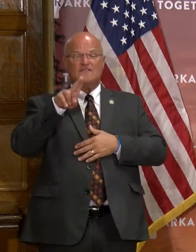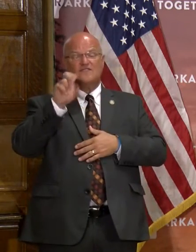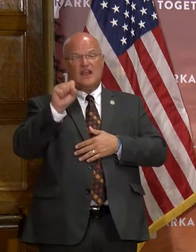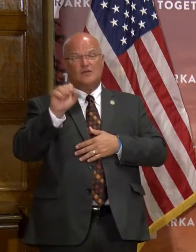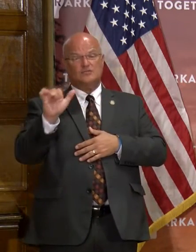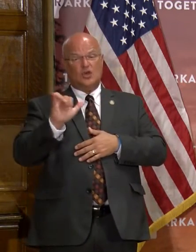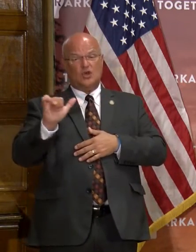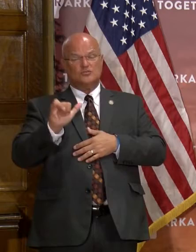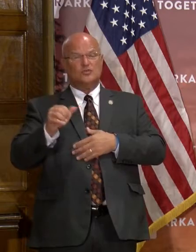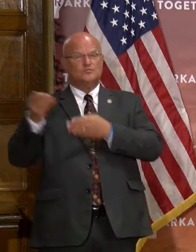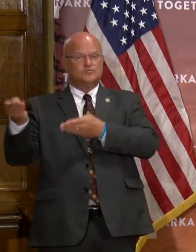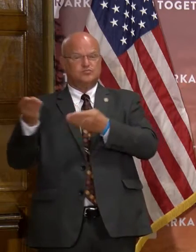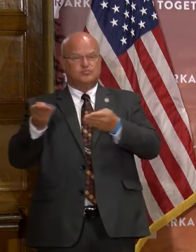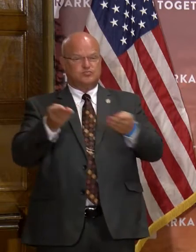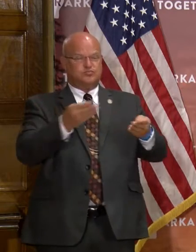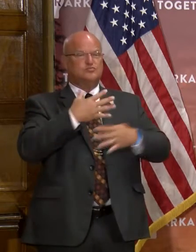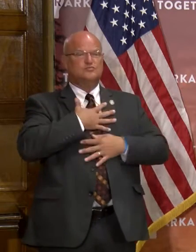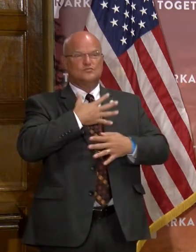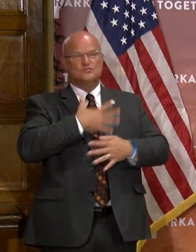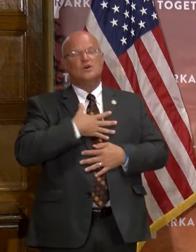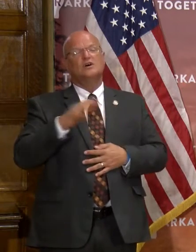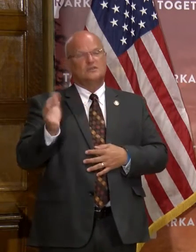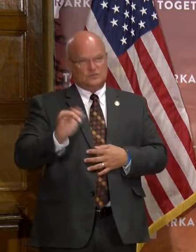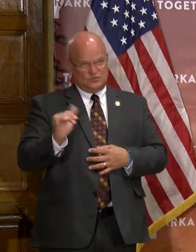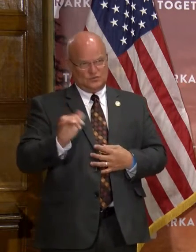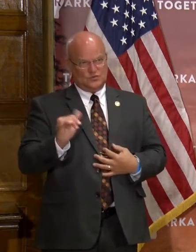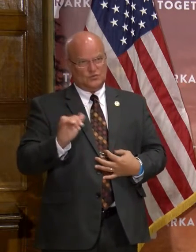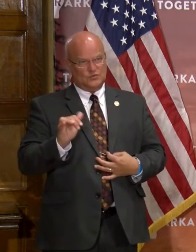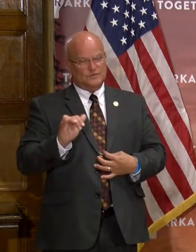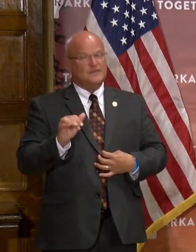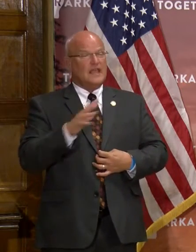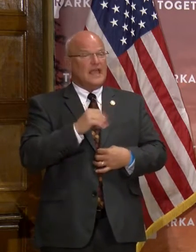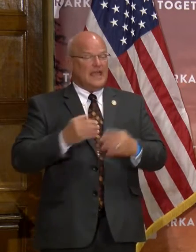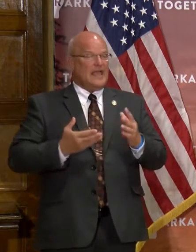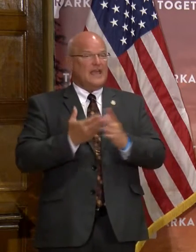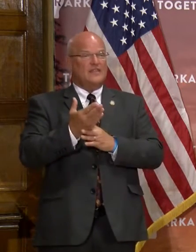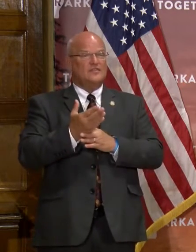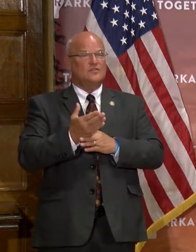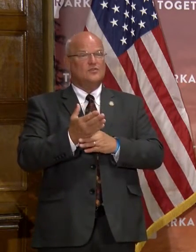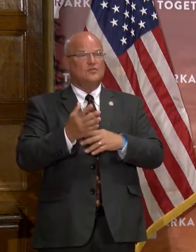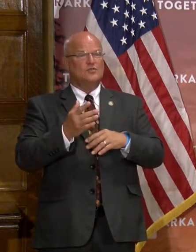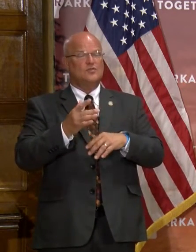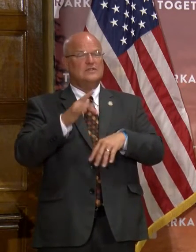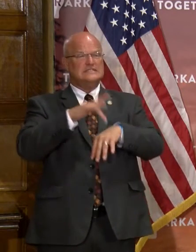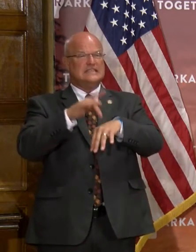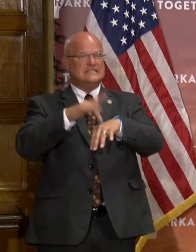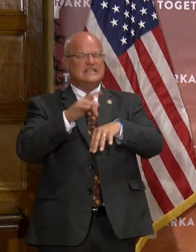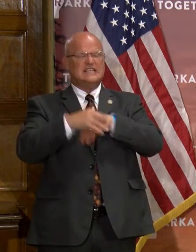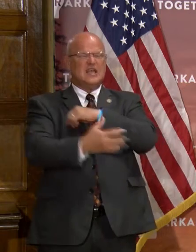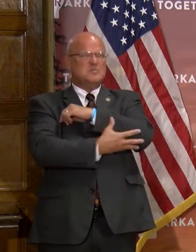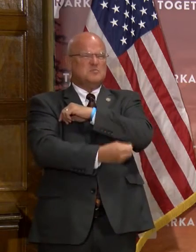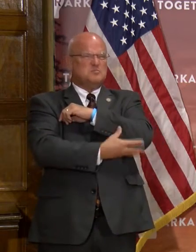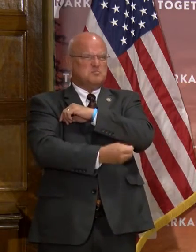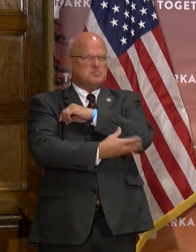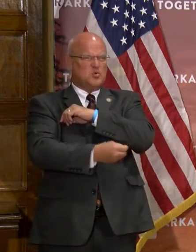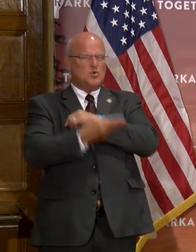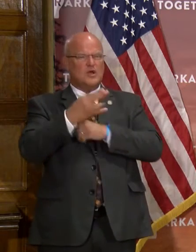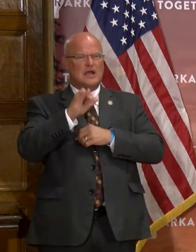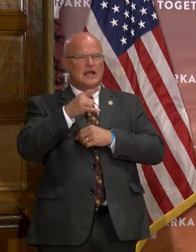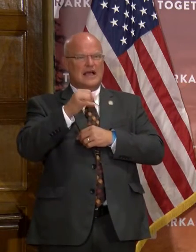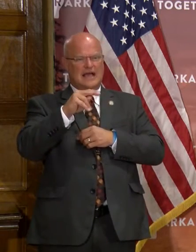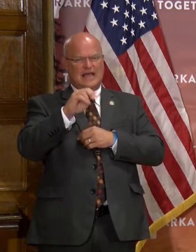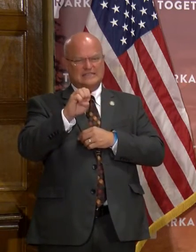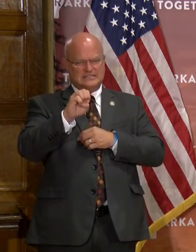believe, is transmitted through respiratory secretions and through poor hand hygiene. So again, I'll talk more about this in the